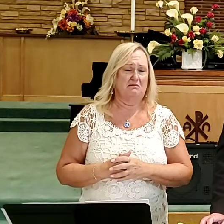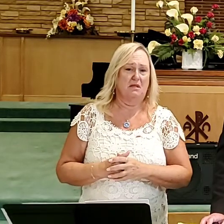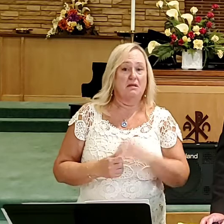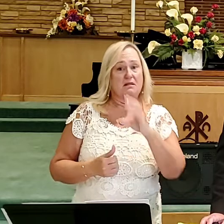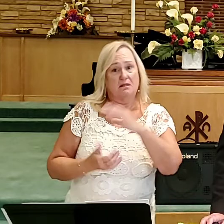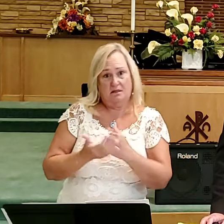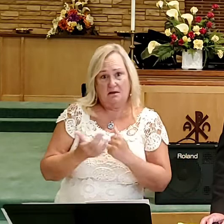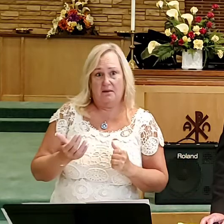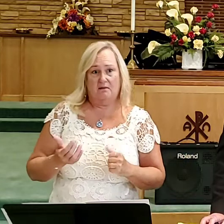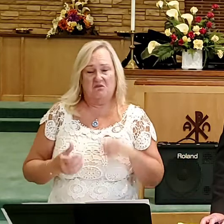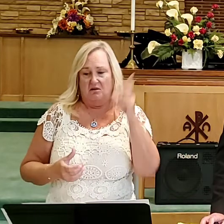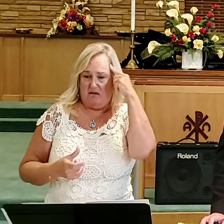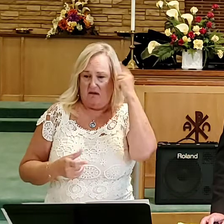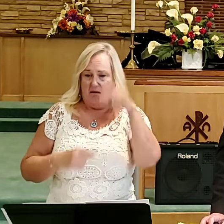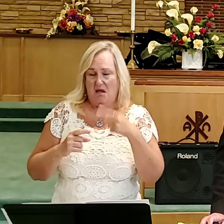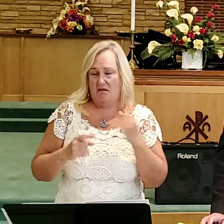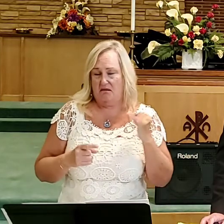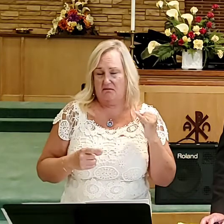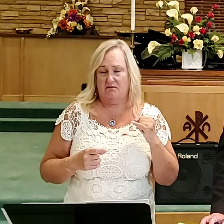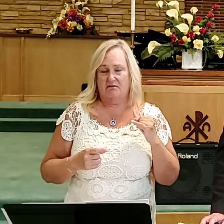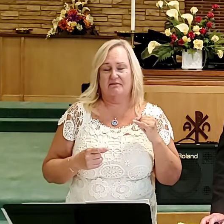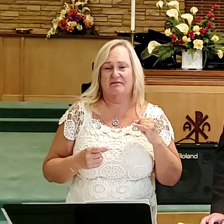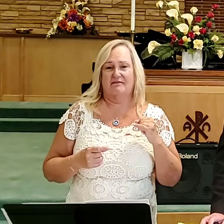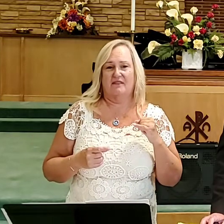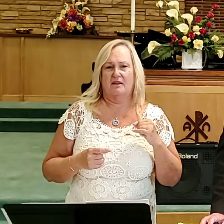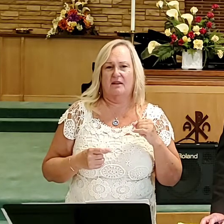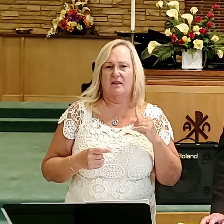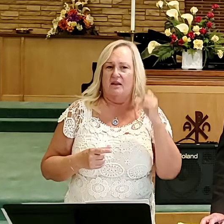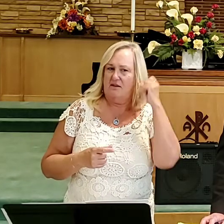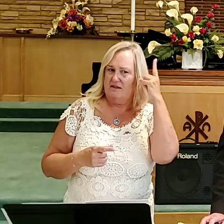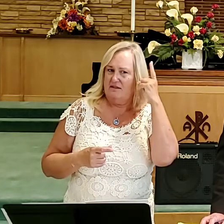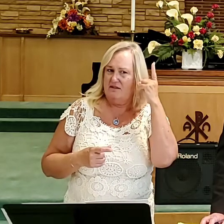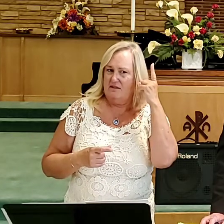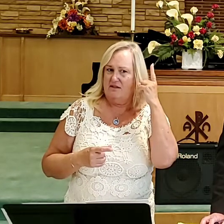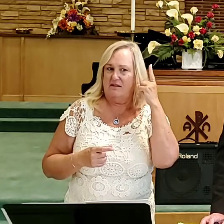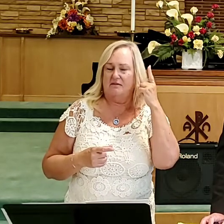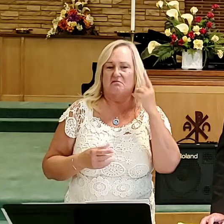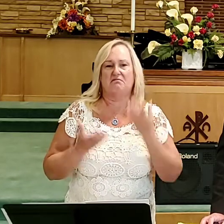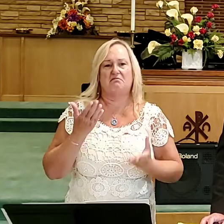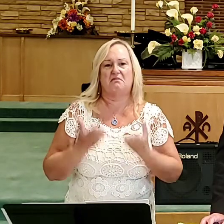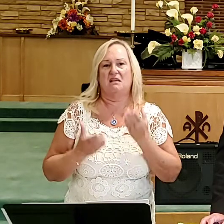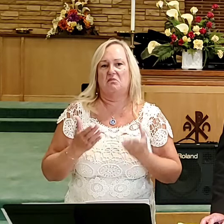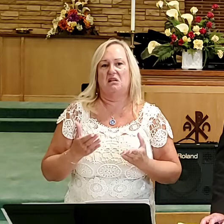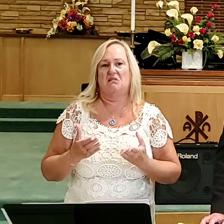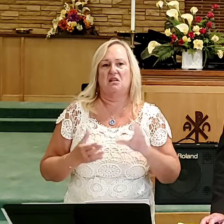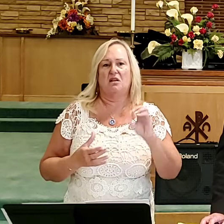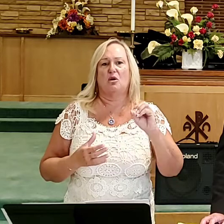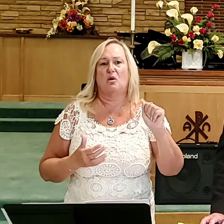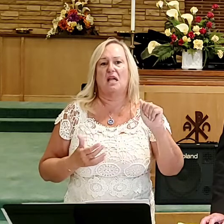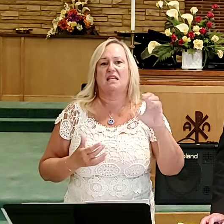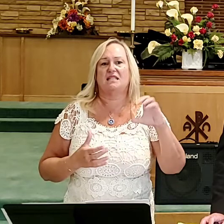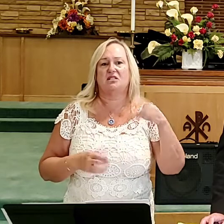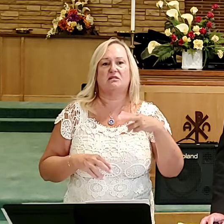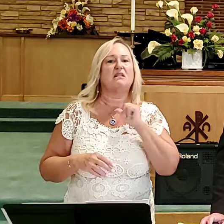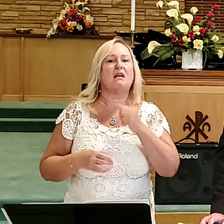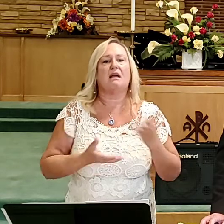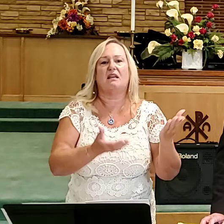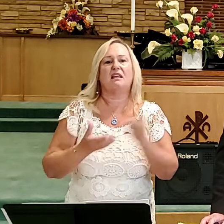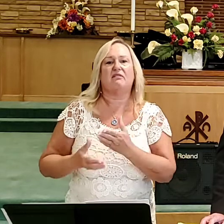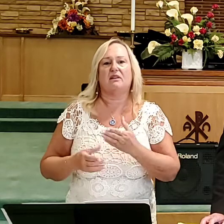Some who thought about it, realized maybe the coach had not given